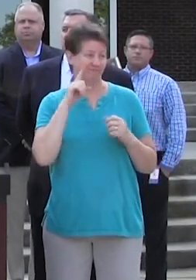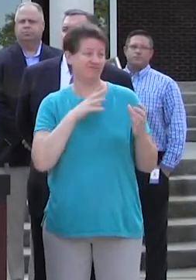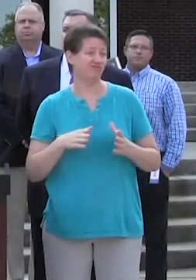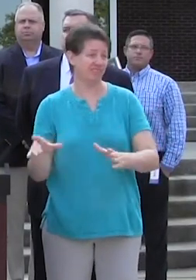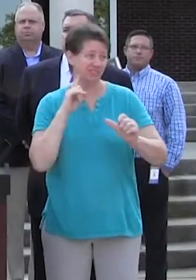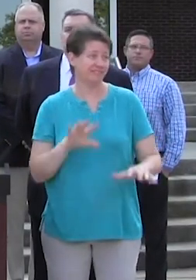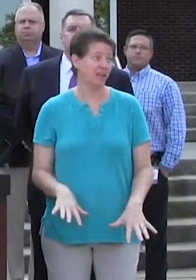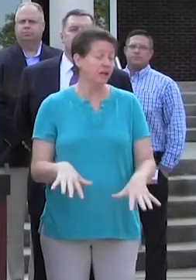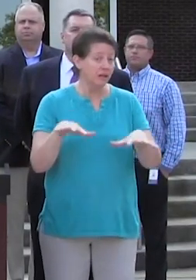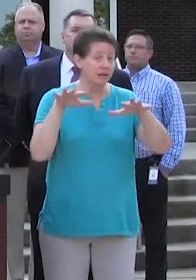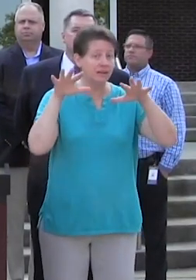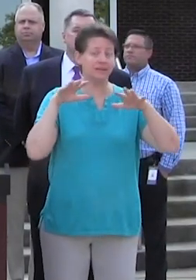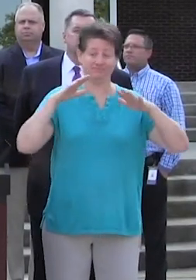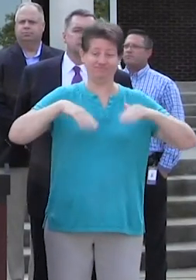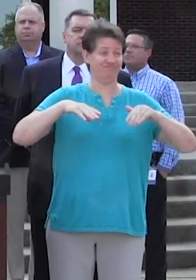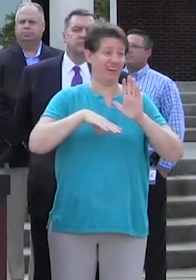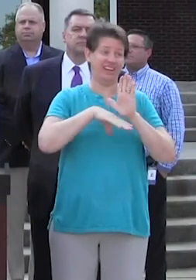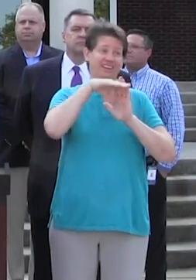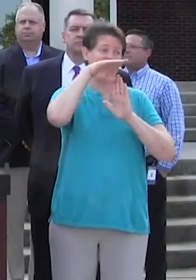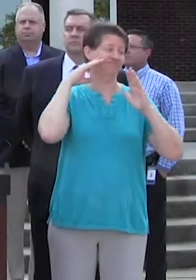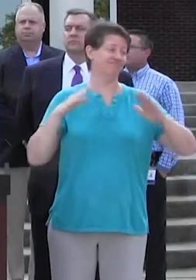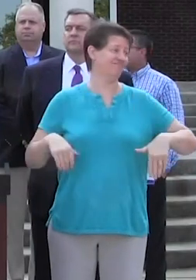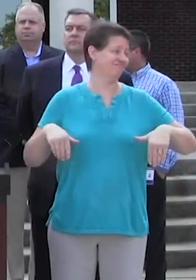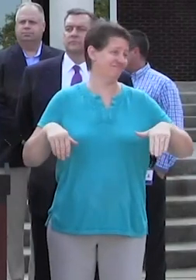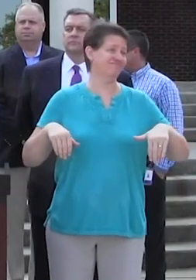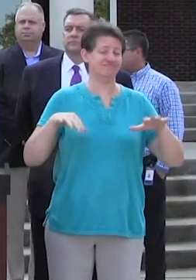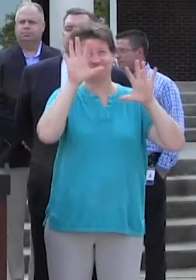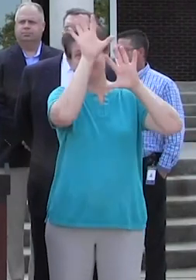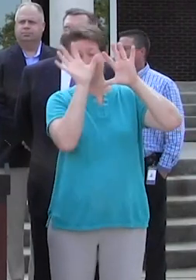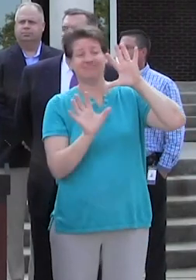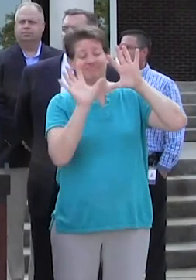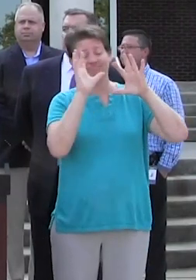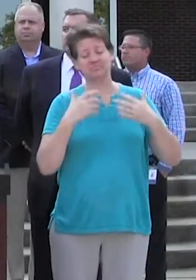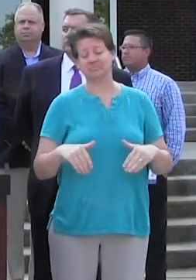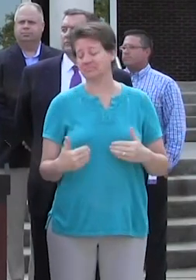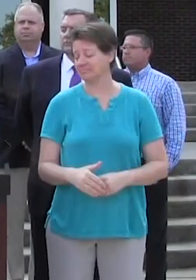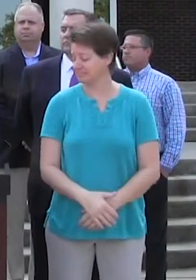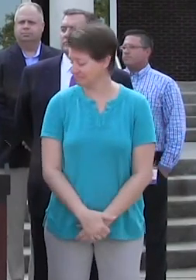are flooding, and they have not even crested yet in some parts of the state.